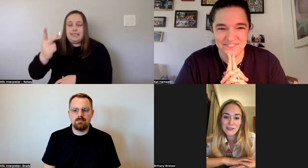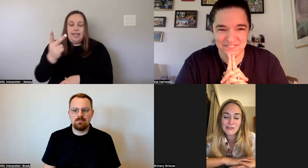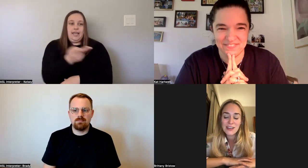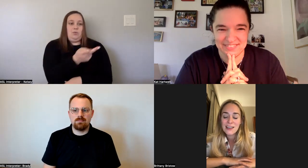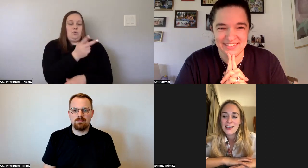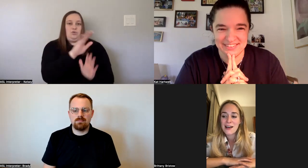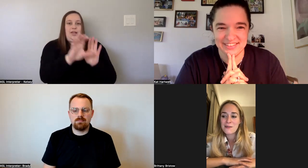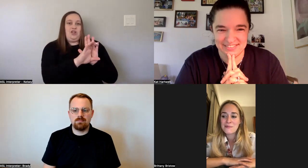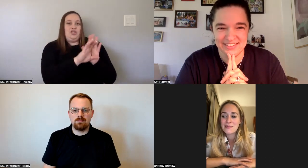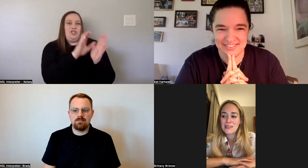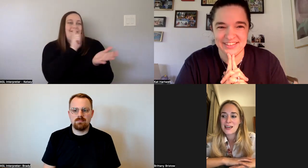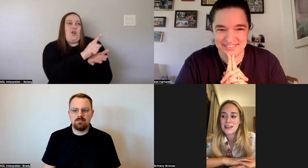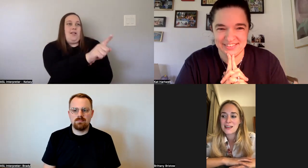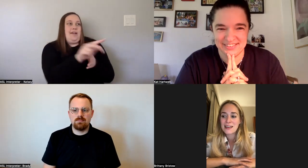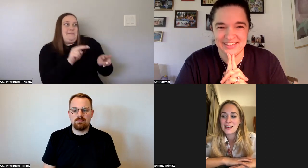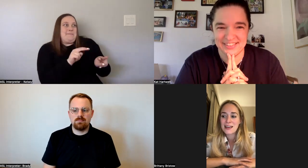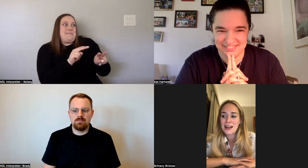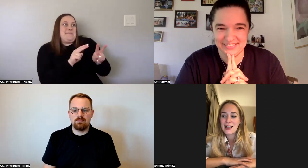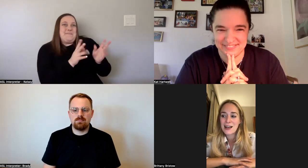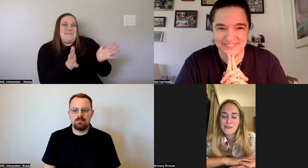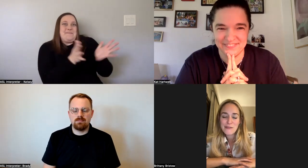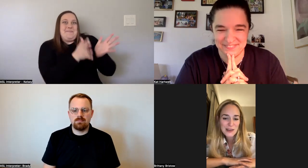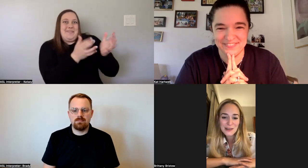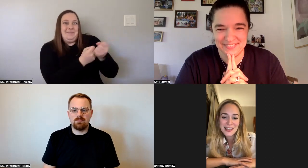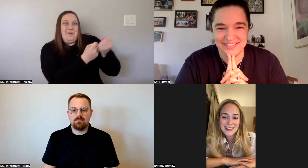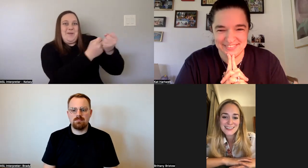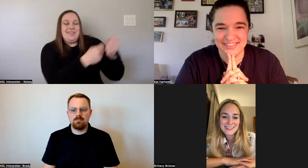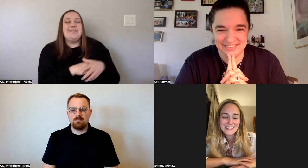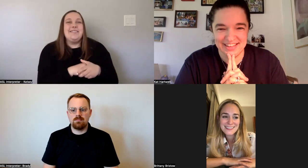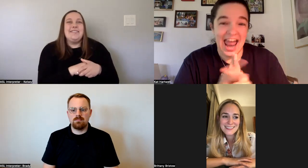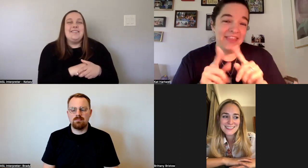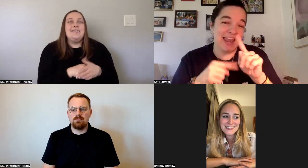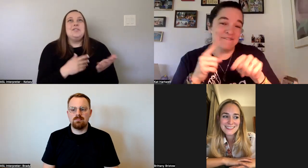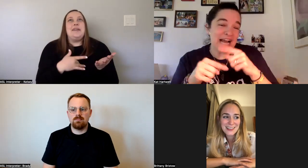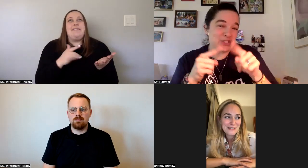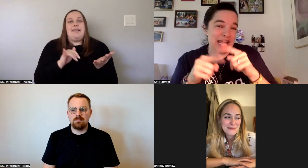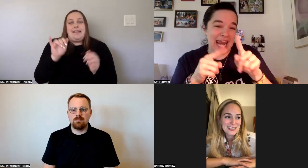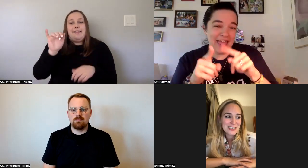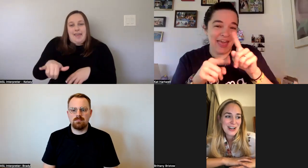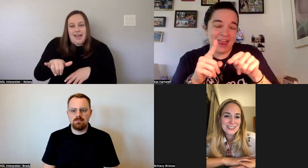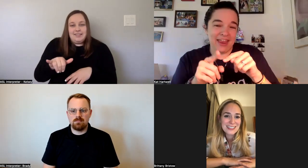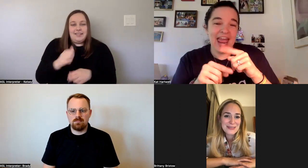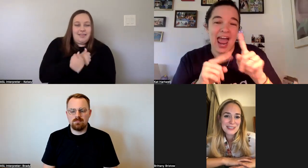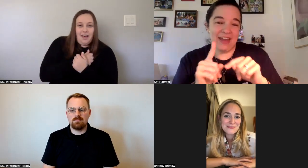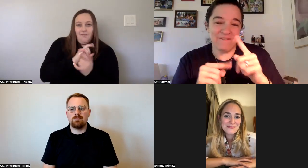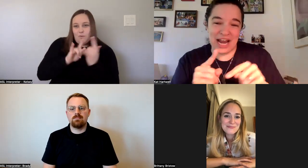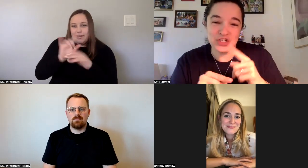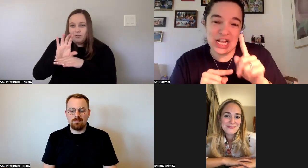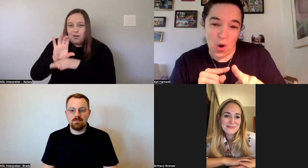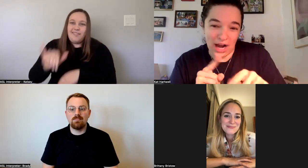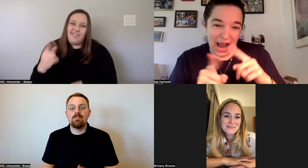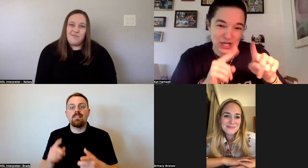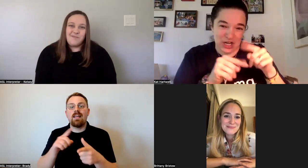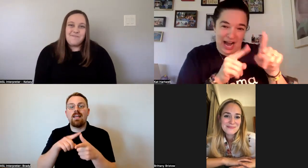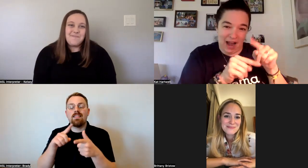in love that I feel like Love, Romance, and Chocolate is one. And then